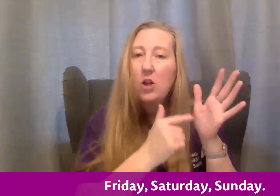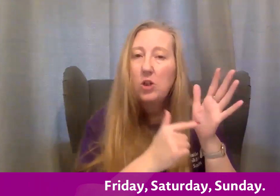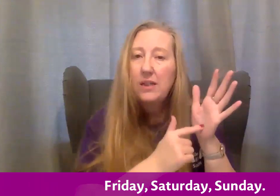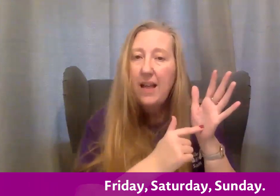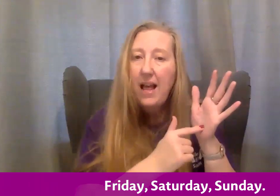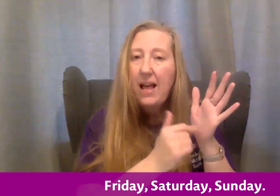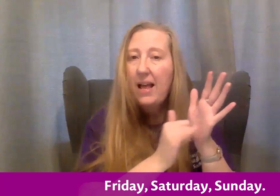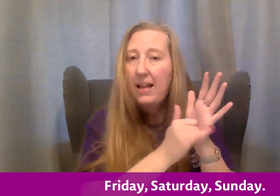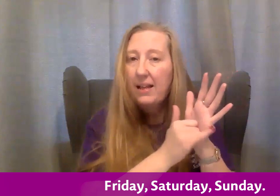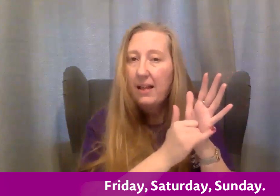saturday